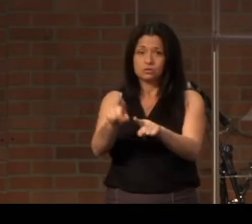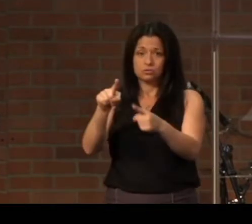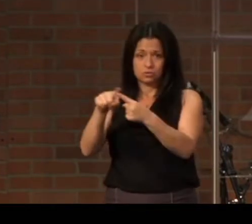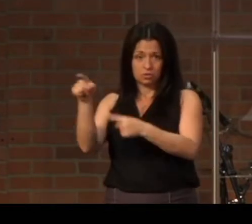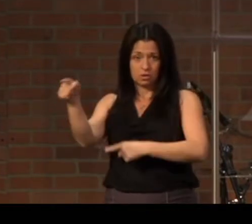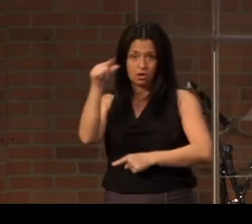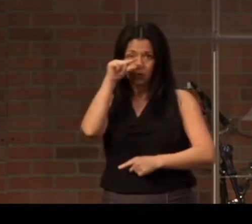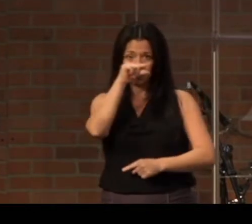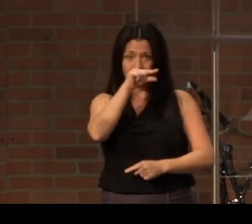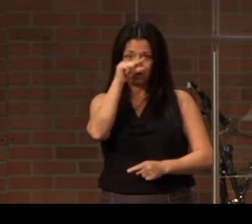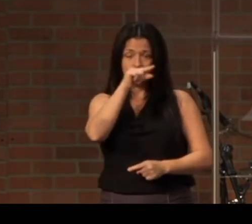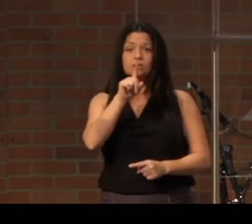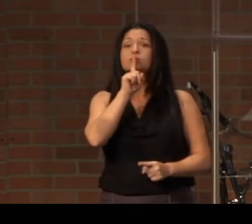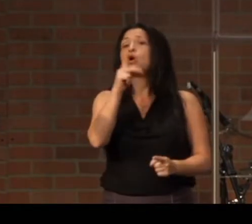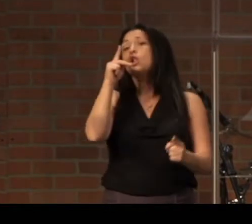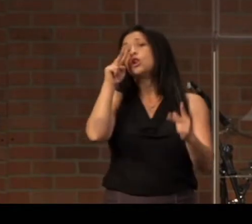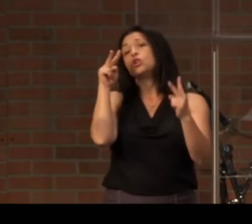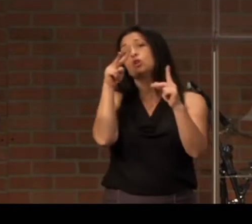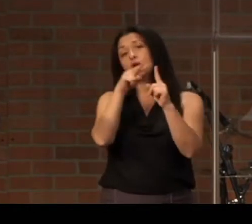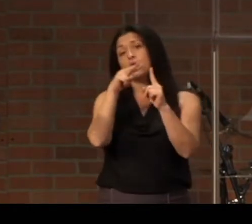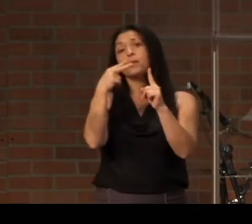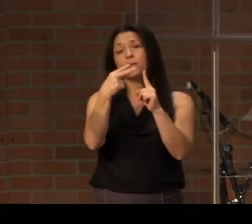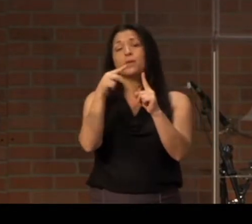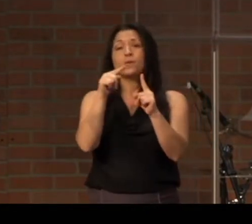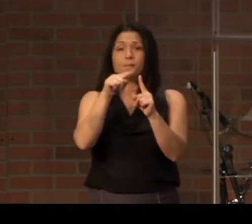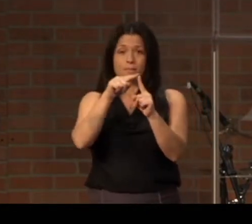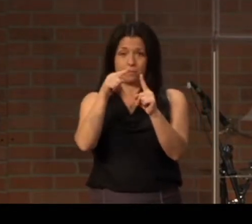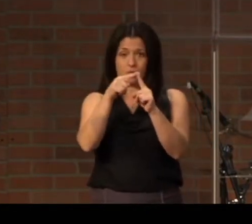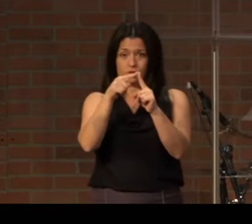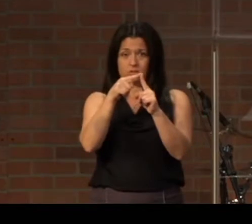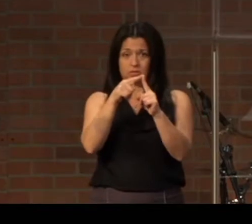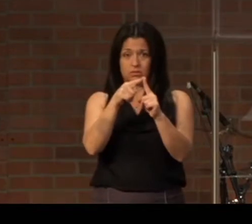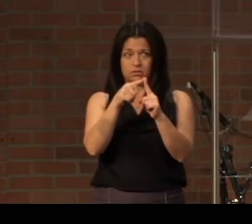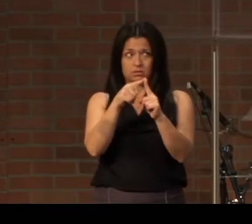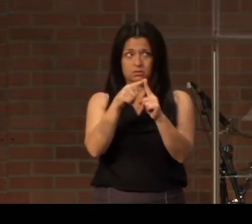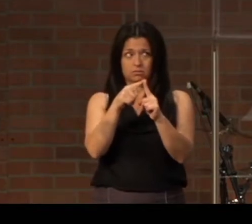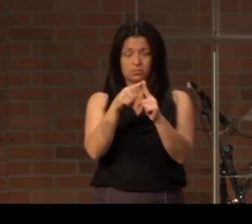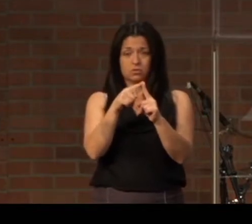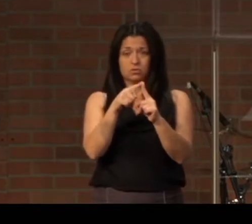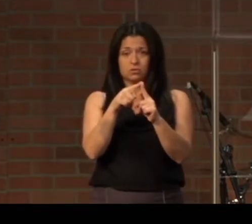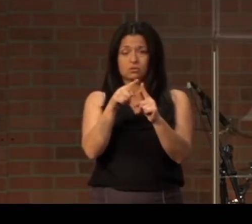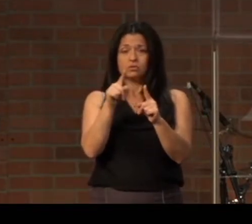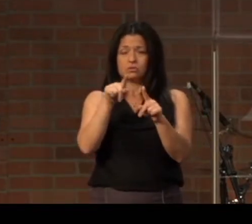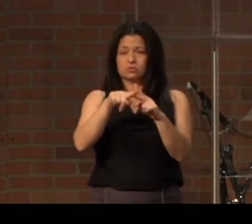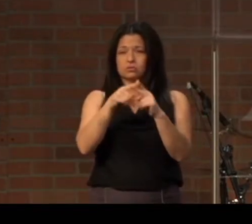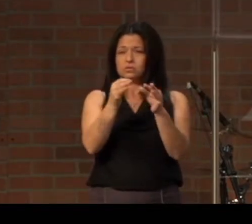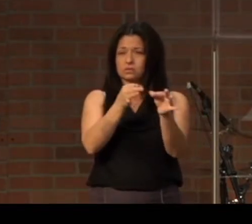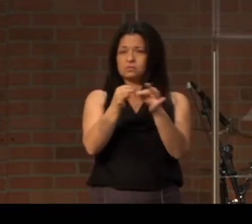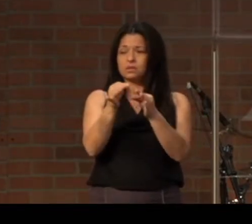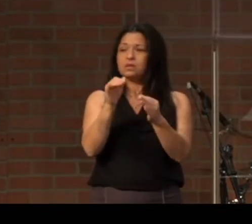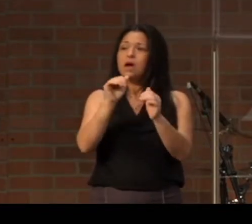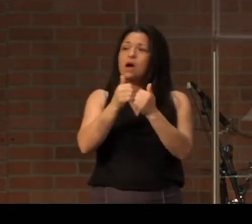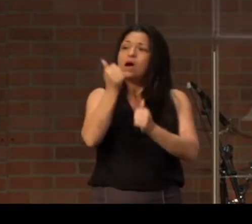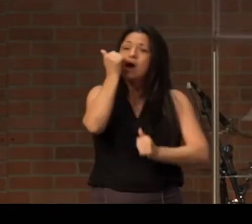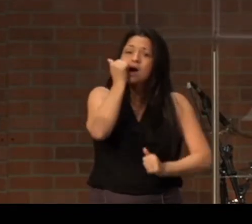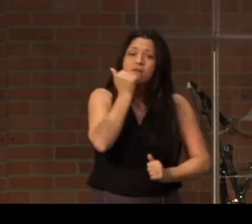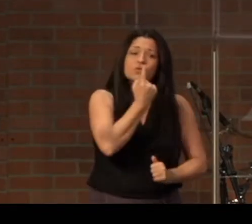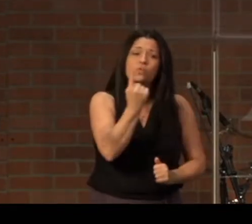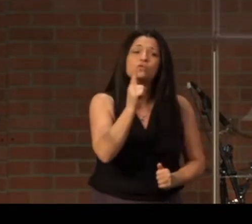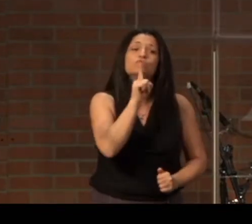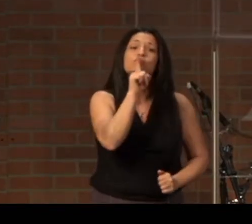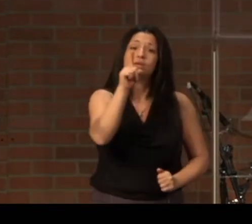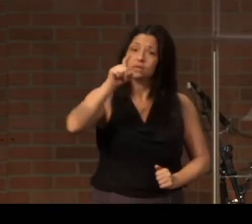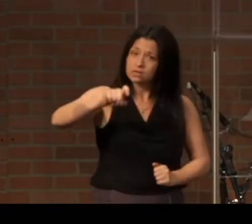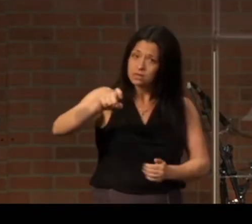So, looking at our point again, we're going to start unpacking this, that everyone needs the gospel, okay? Everyone needs